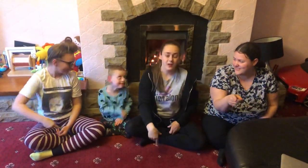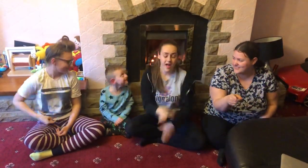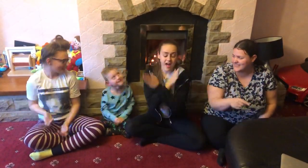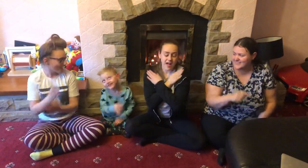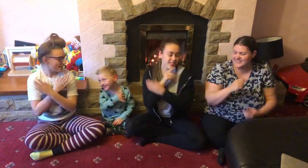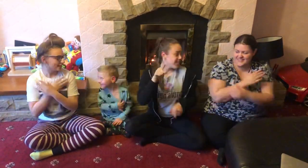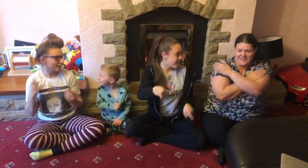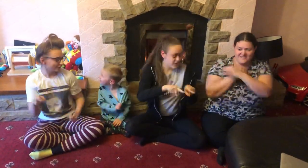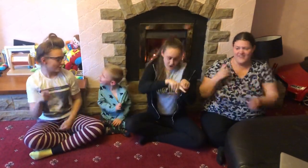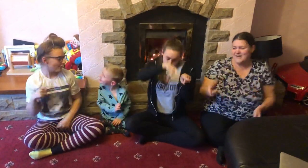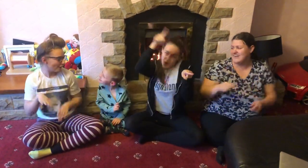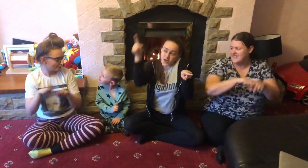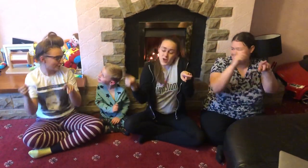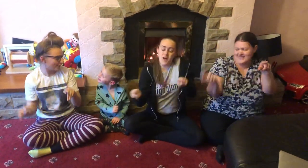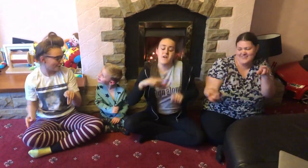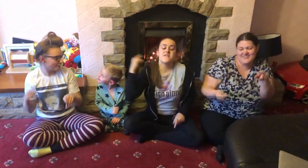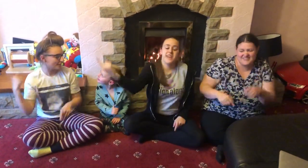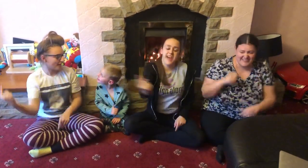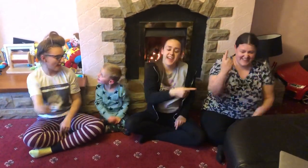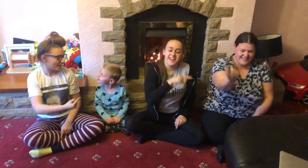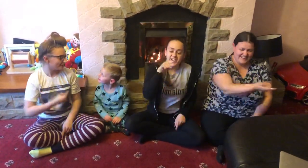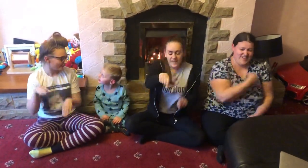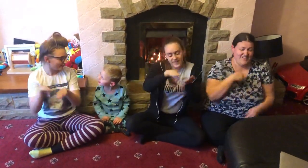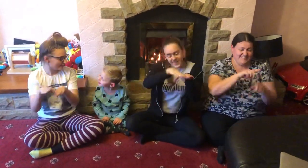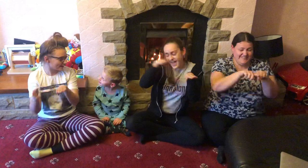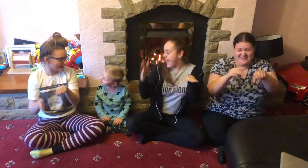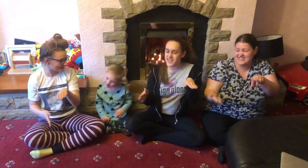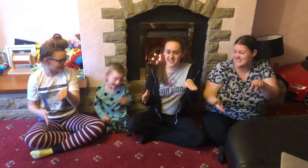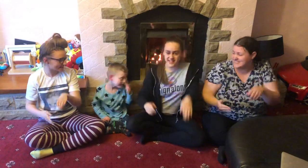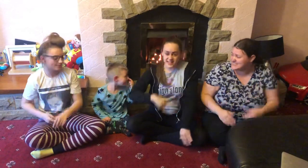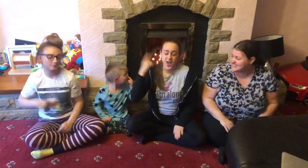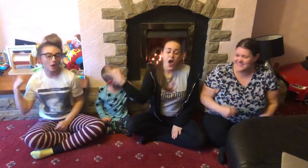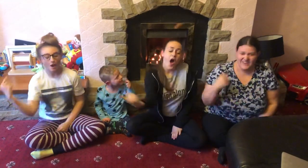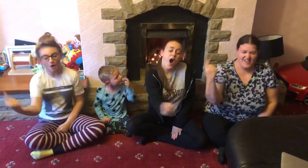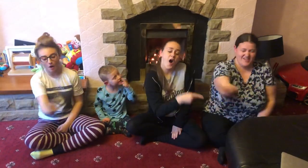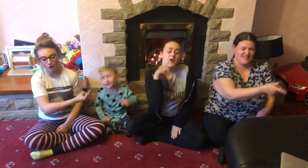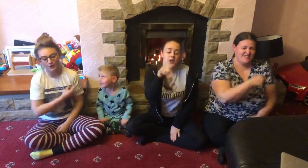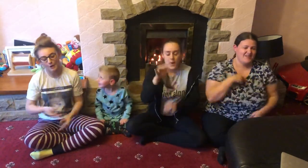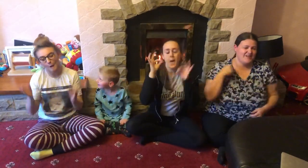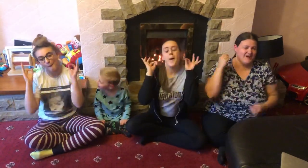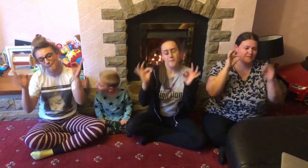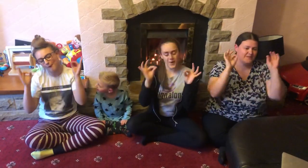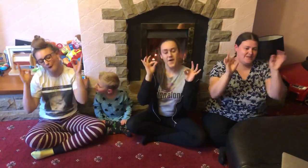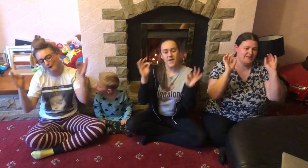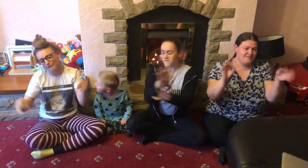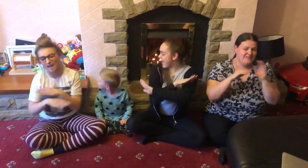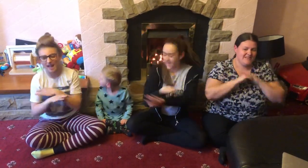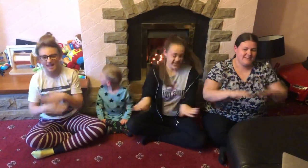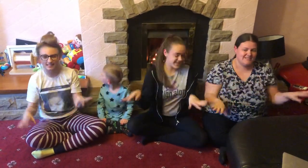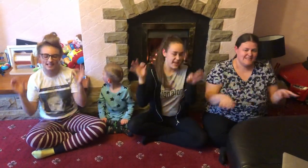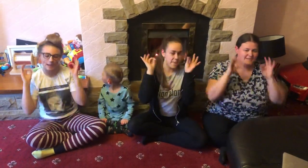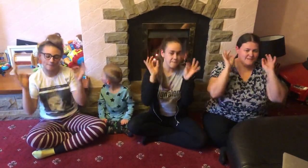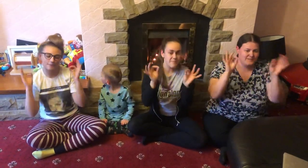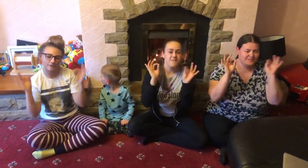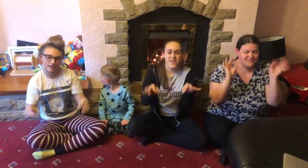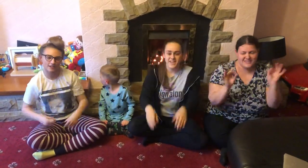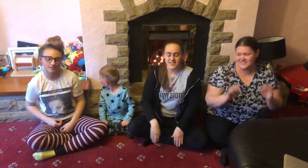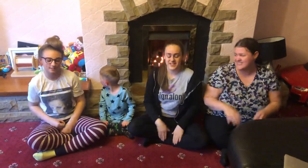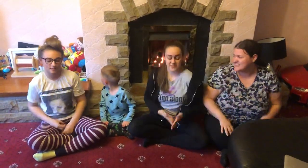Love your curves and all your edges. All your perfect imperfections.